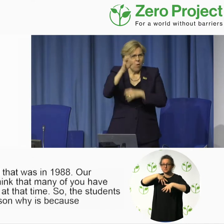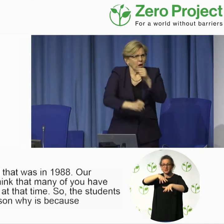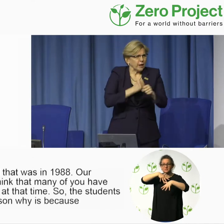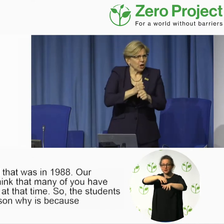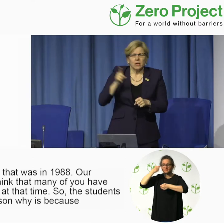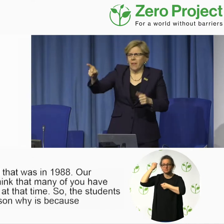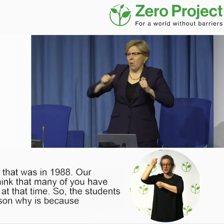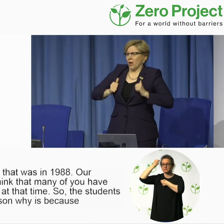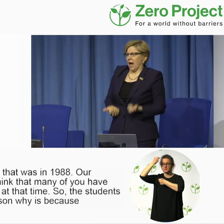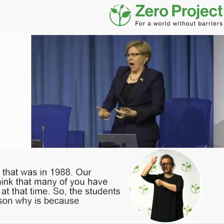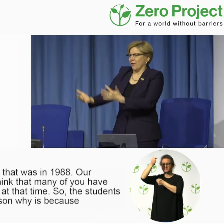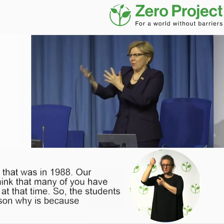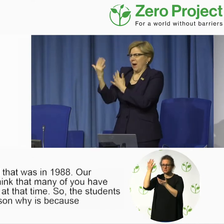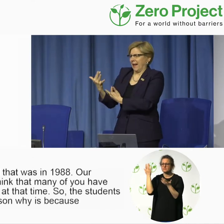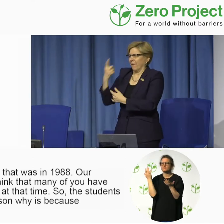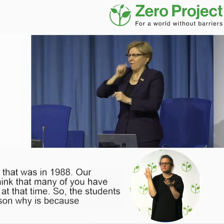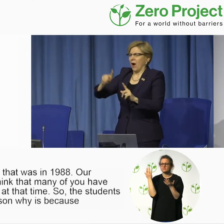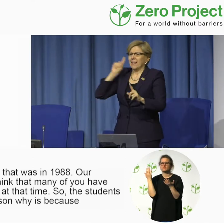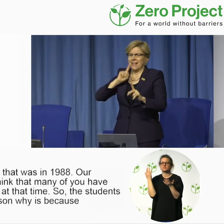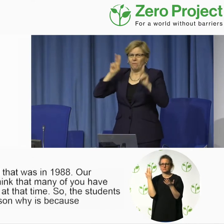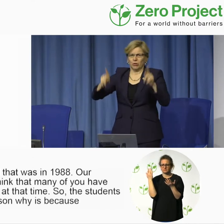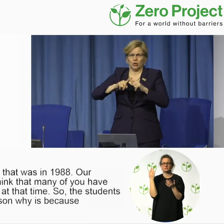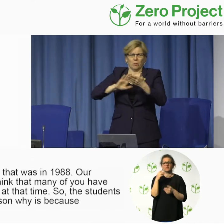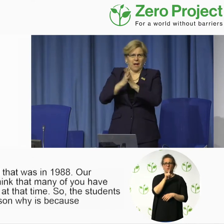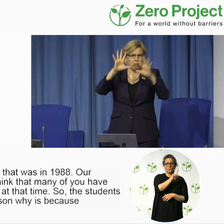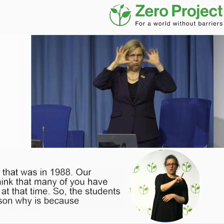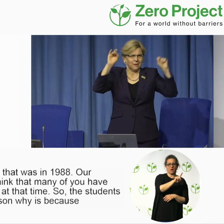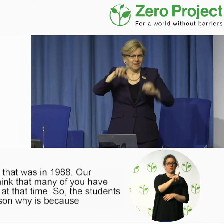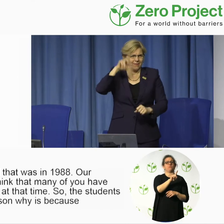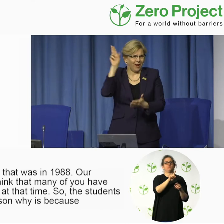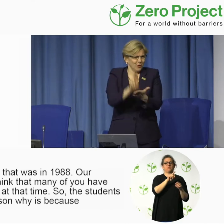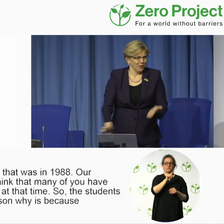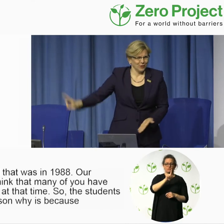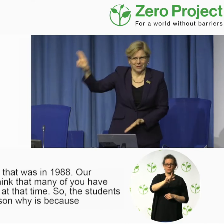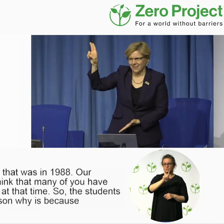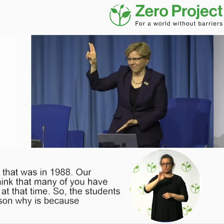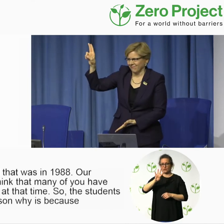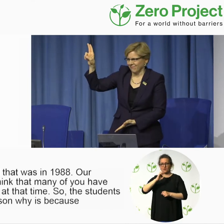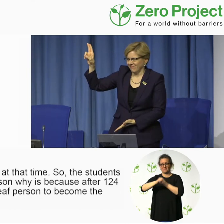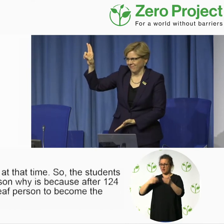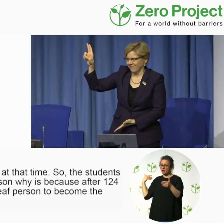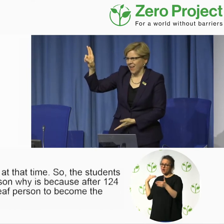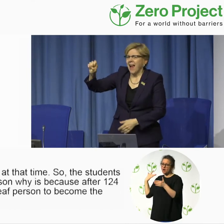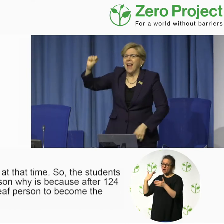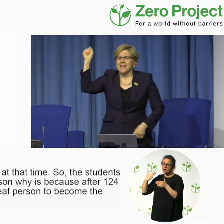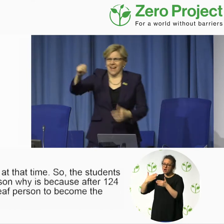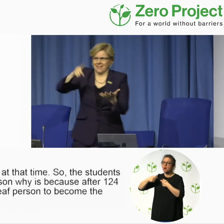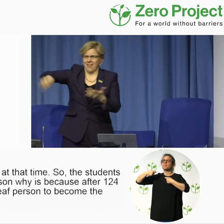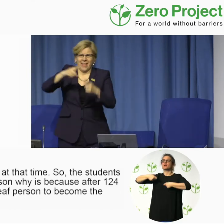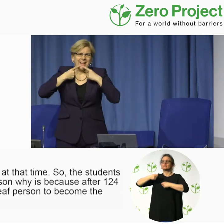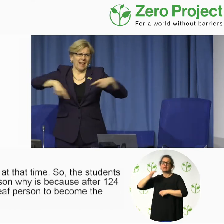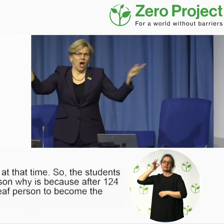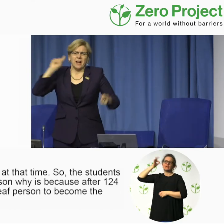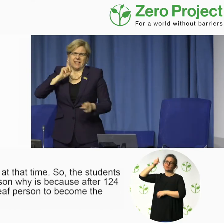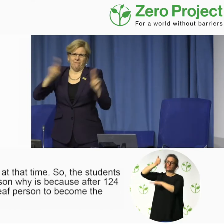why is because after 124 years, they had been waiting for a deaf person person to become the president of Gallaudet